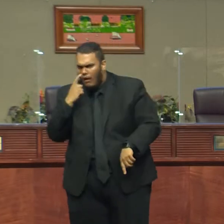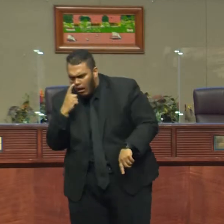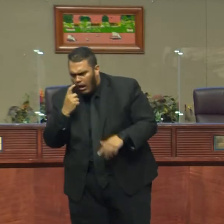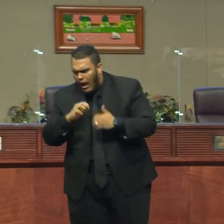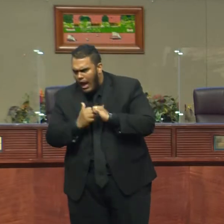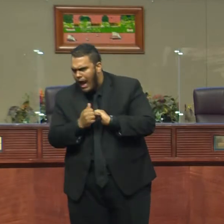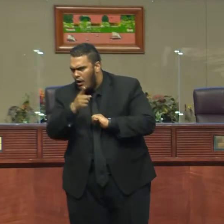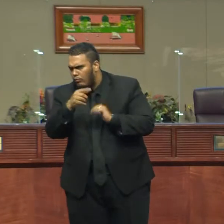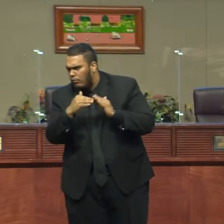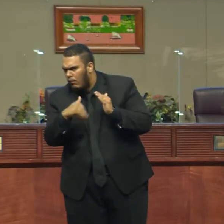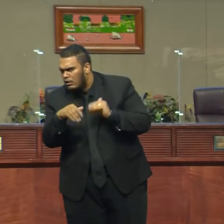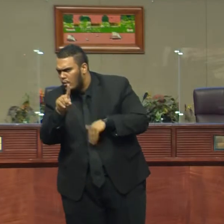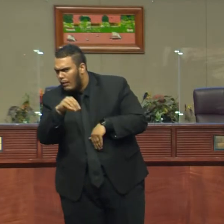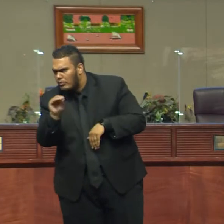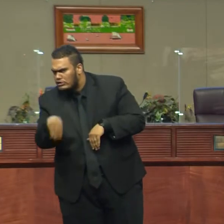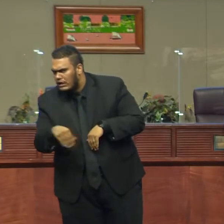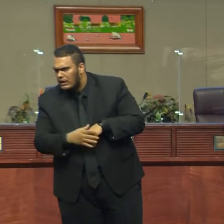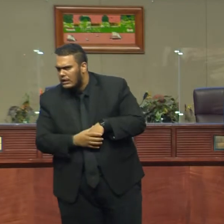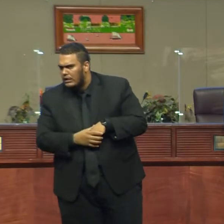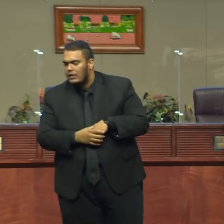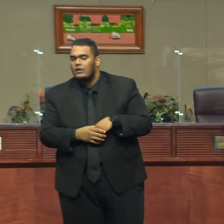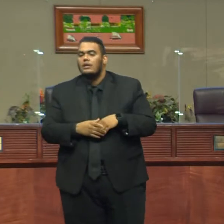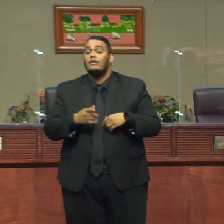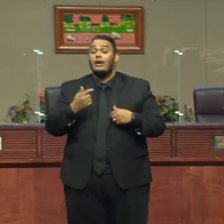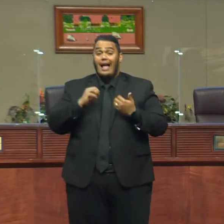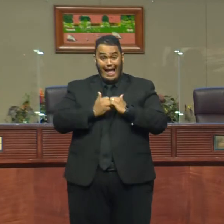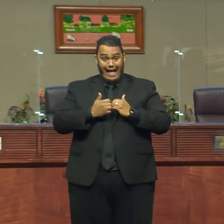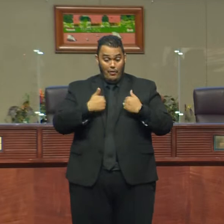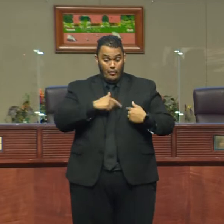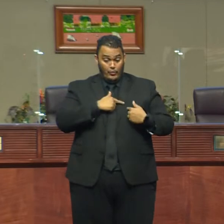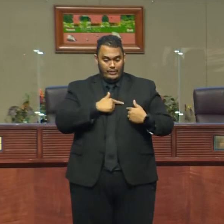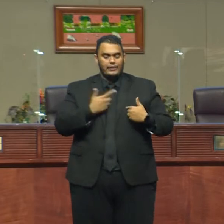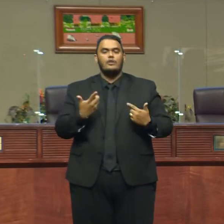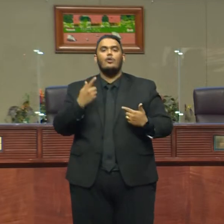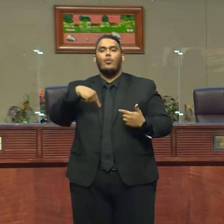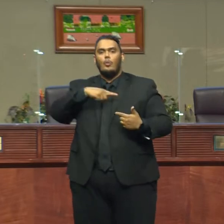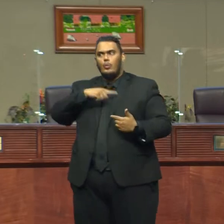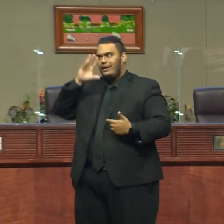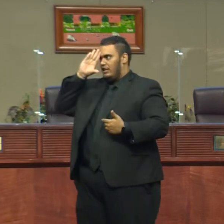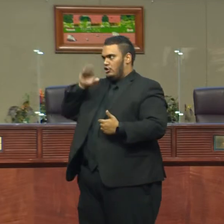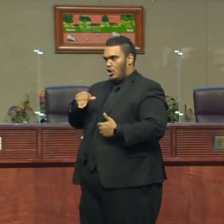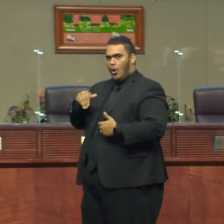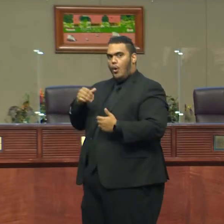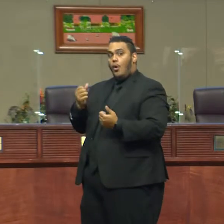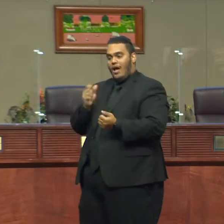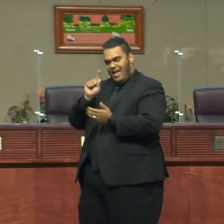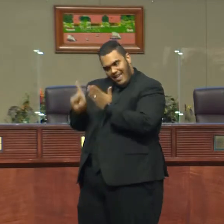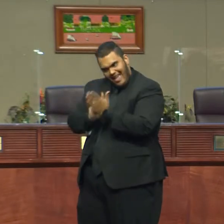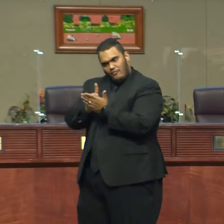is that we know by hour who is coming and how many people we are expecting.